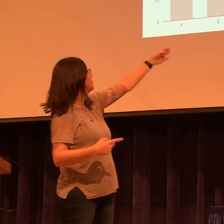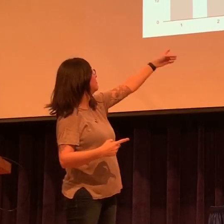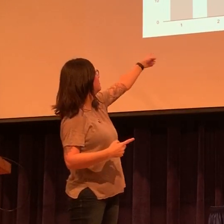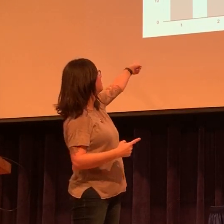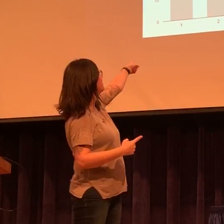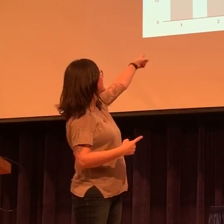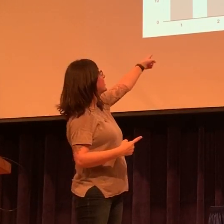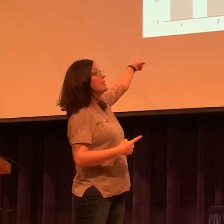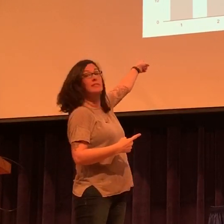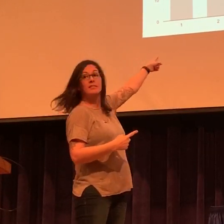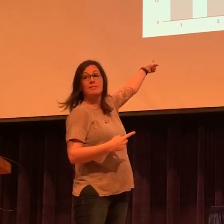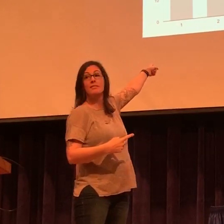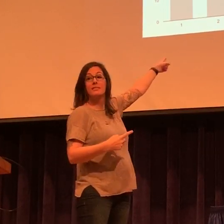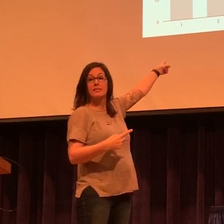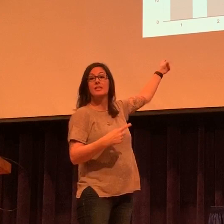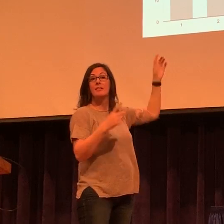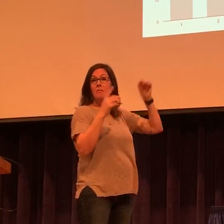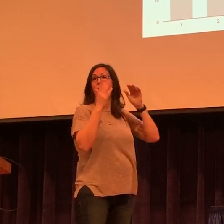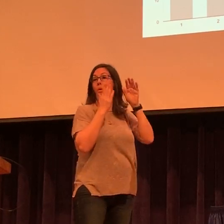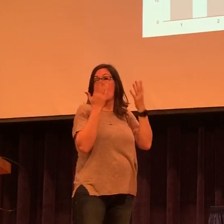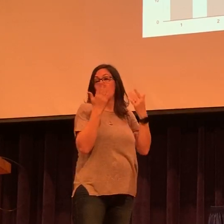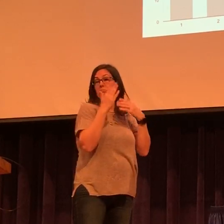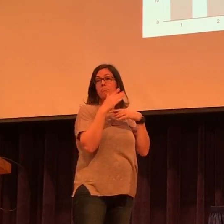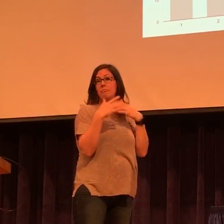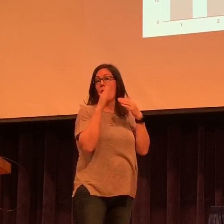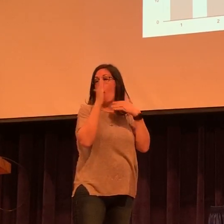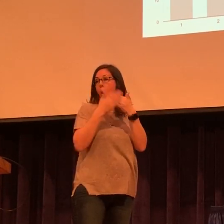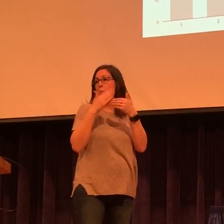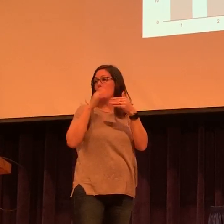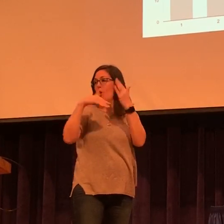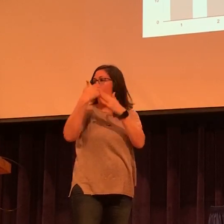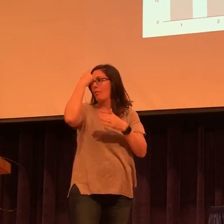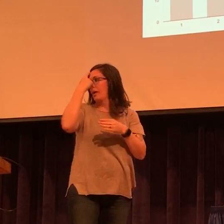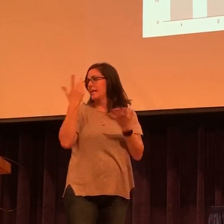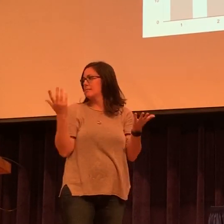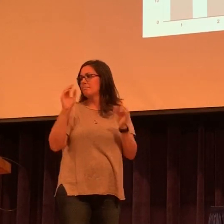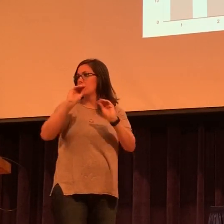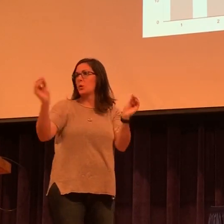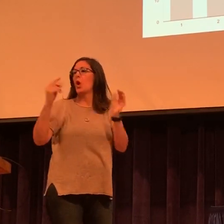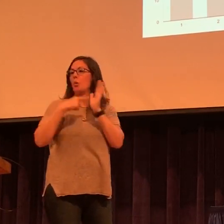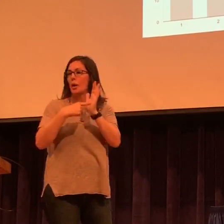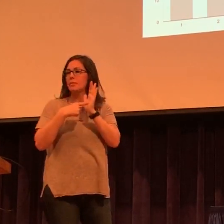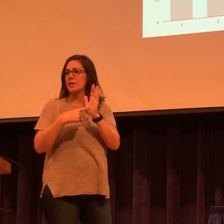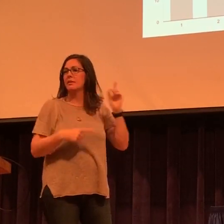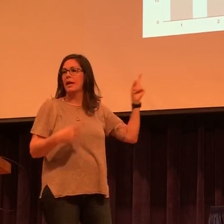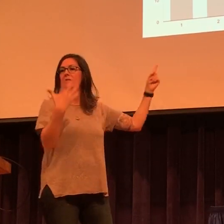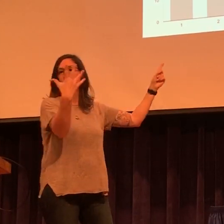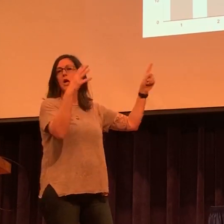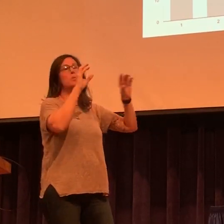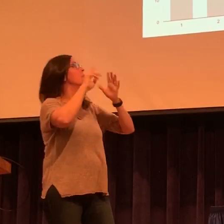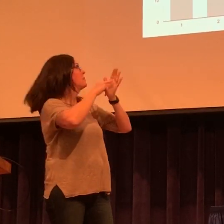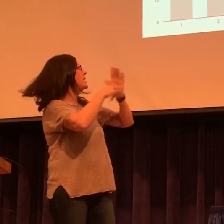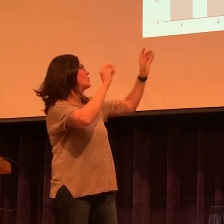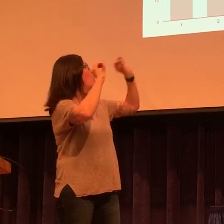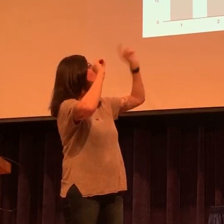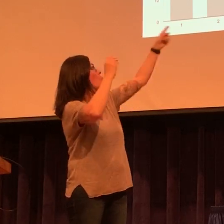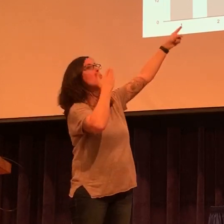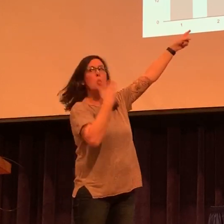how representative do you think basic introduction to linguistics texts are of sign languages? 5